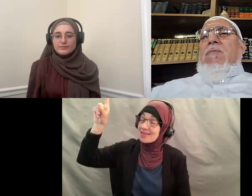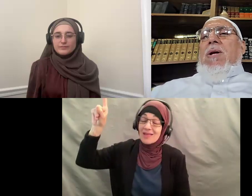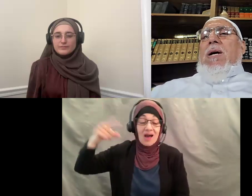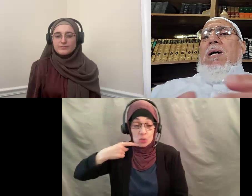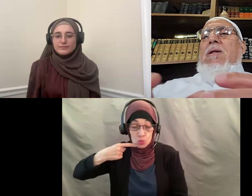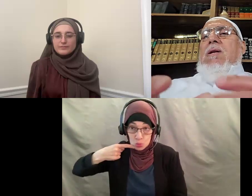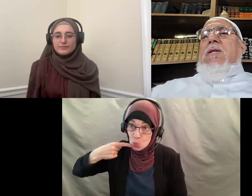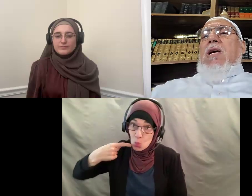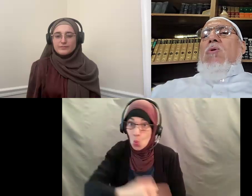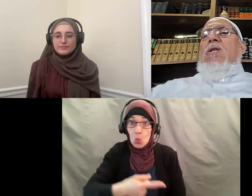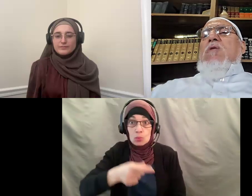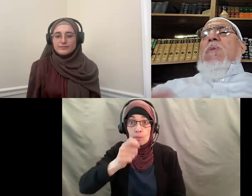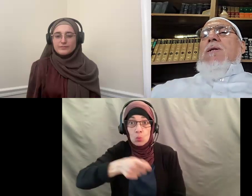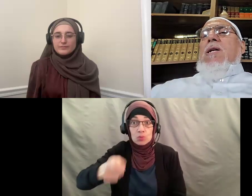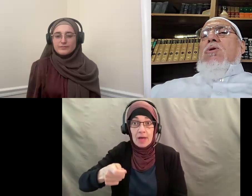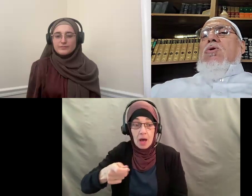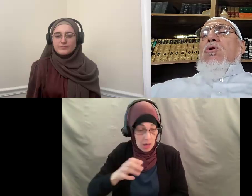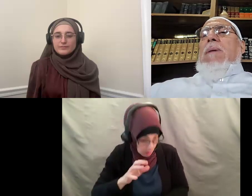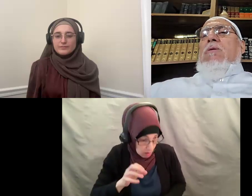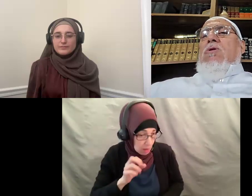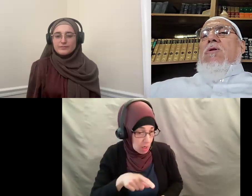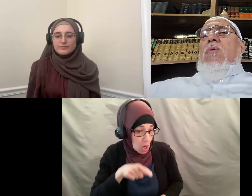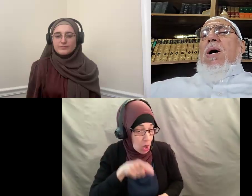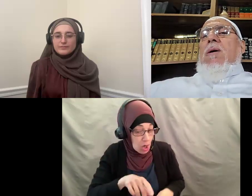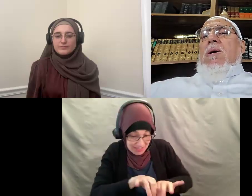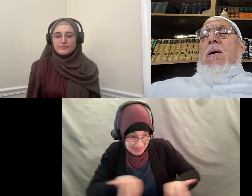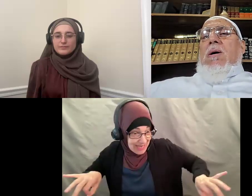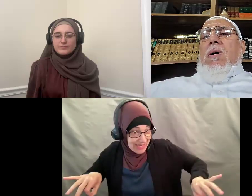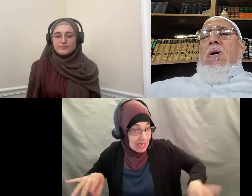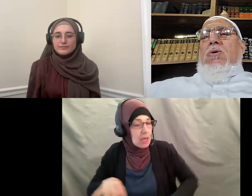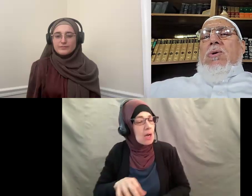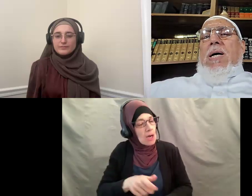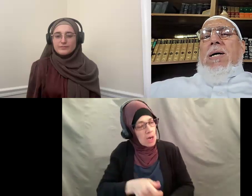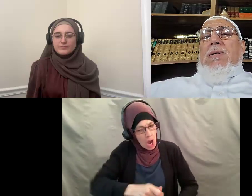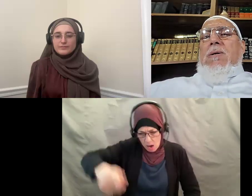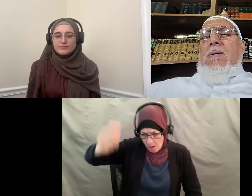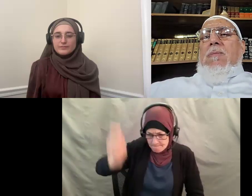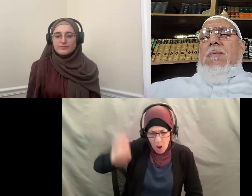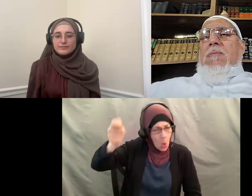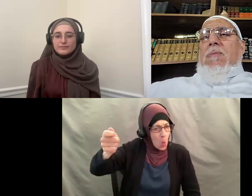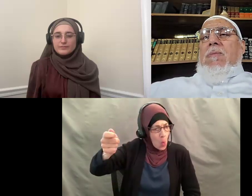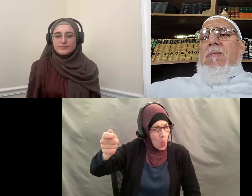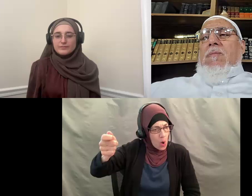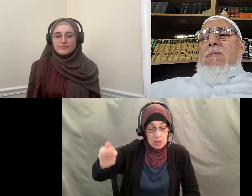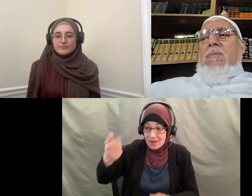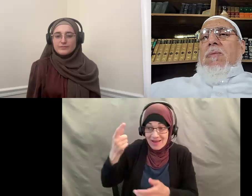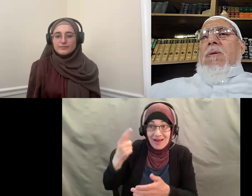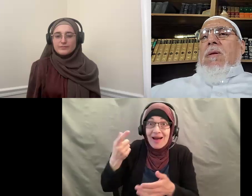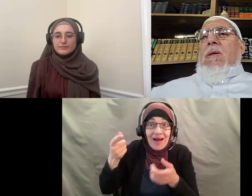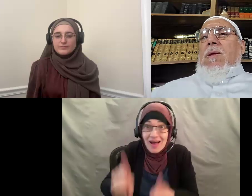stick." And the sea was split into two mountains of water on two sides.